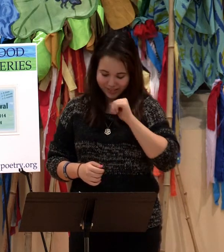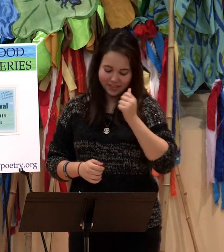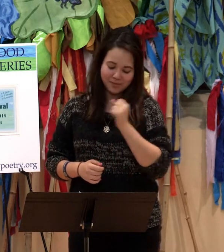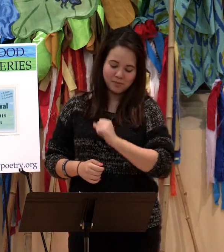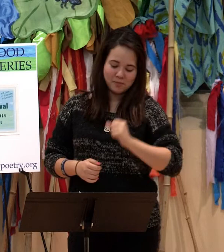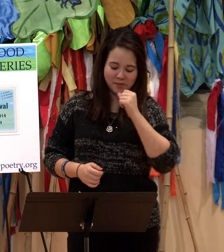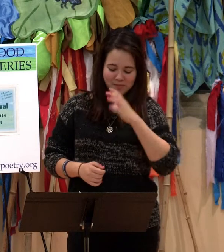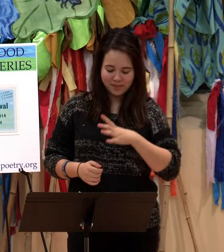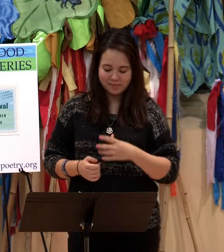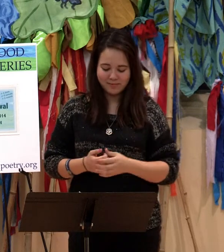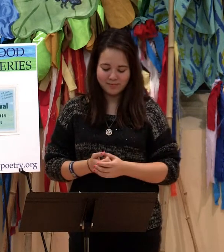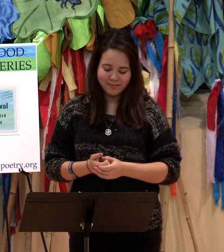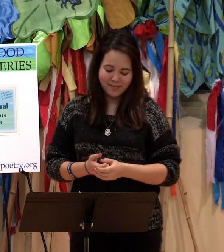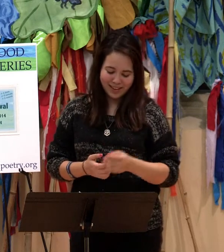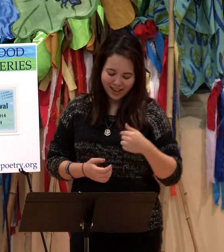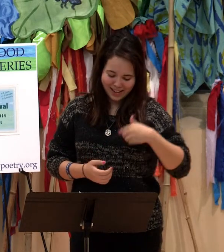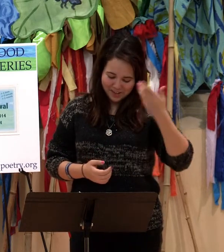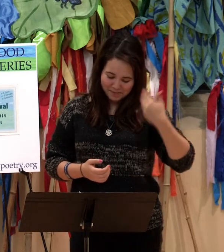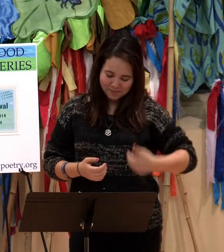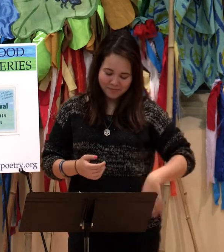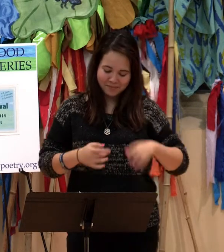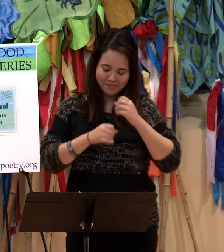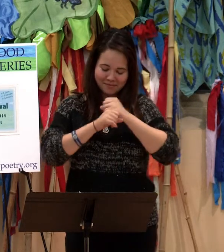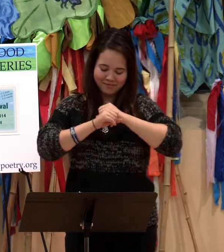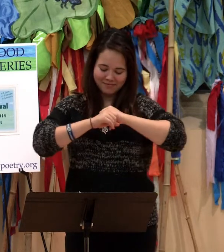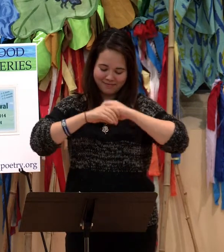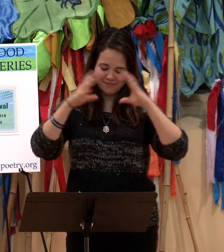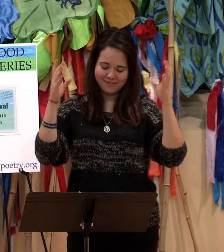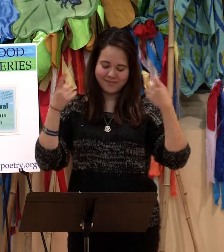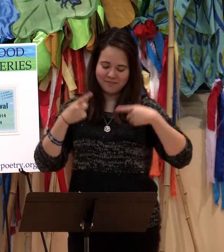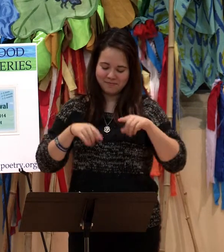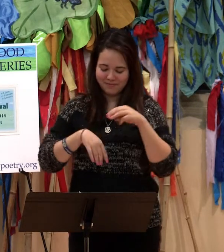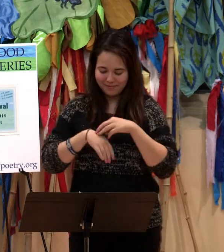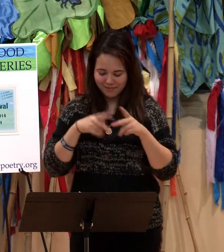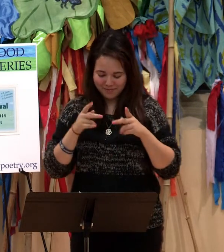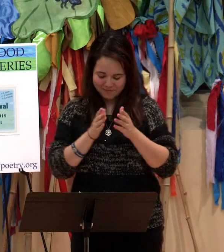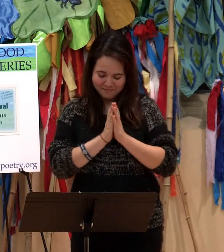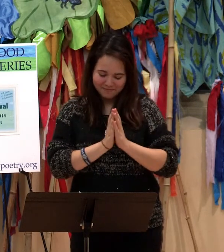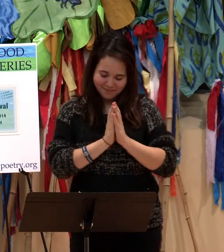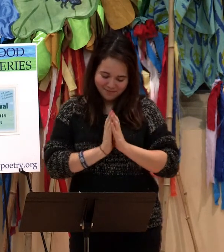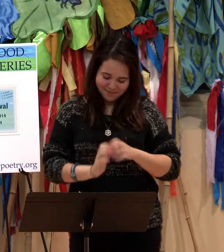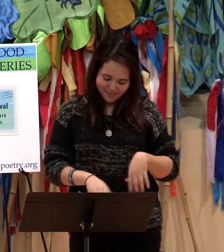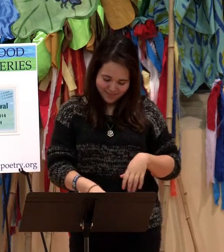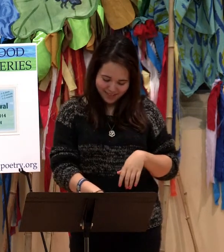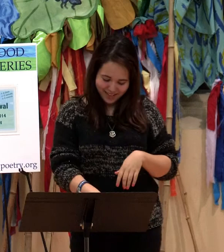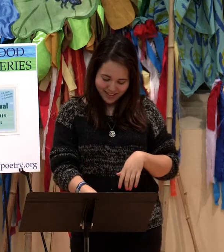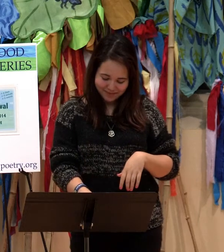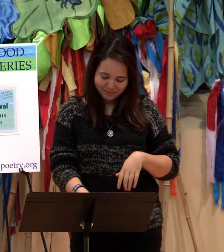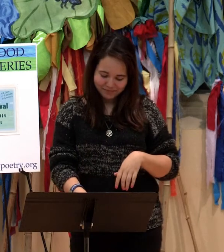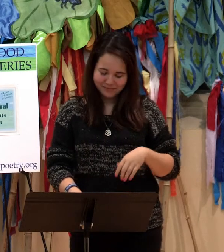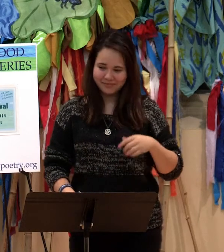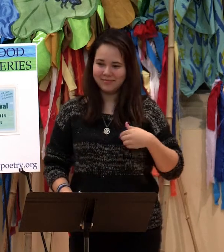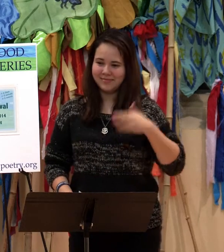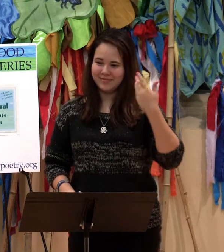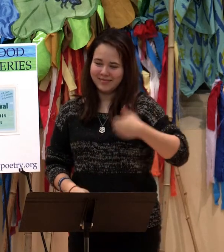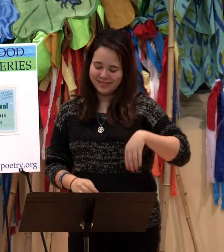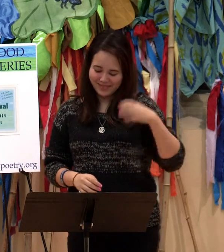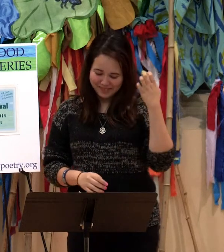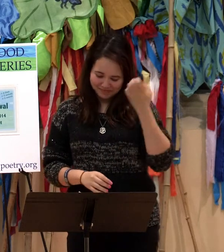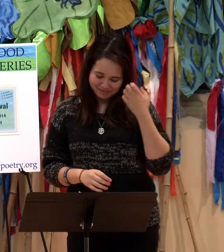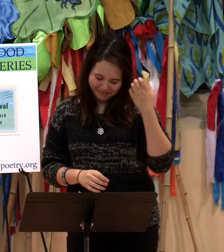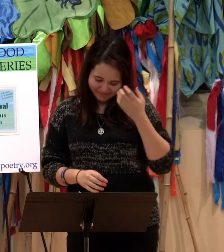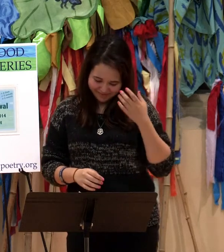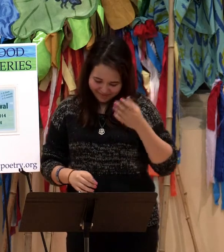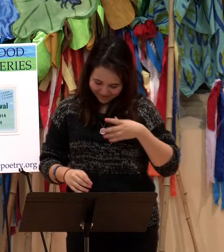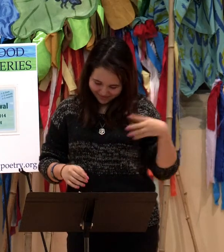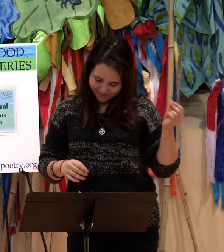Not Superwoman. I am from daydreaming while Muslim people pray.